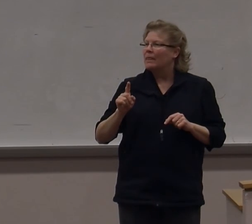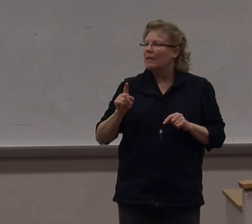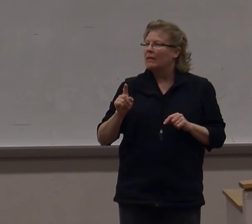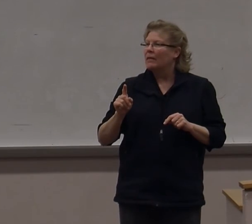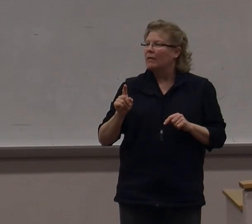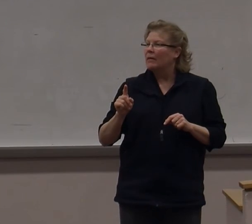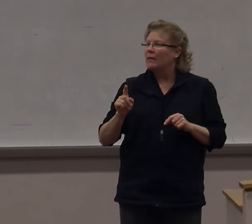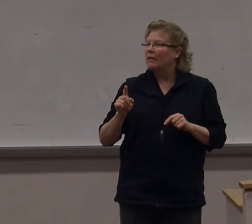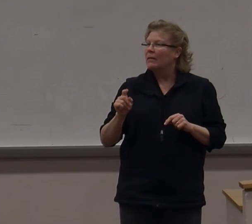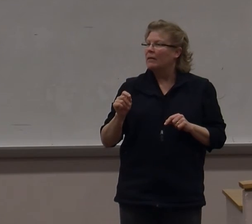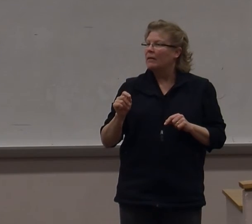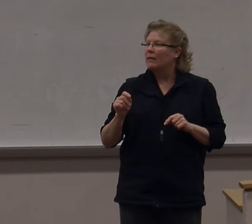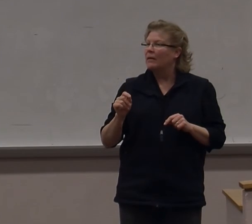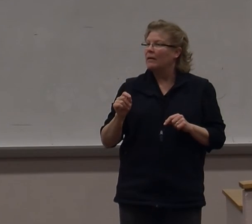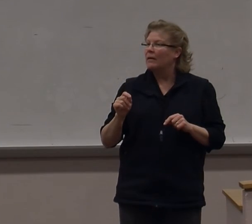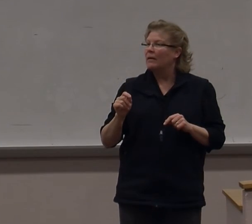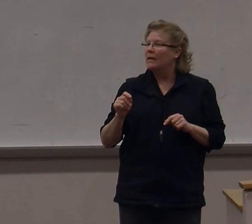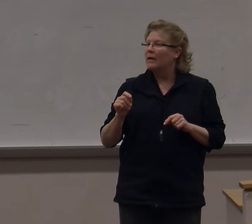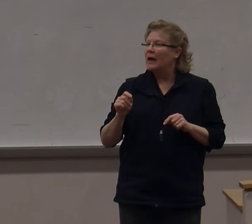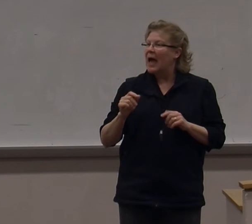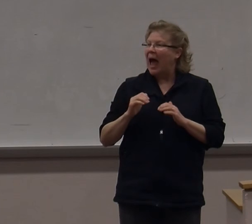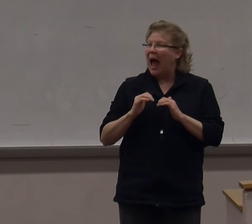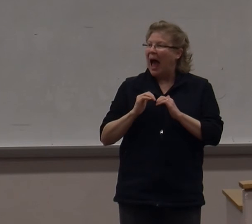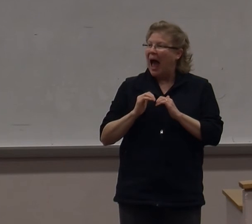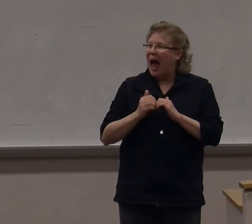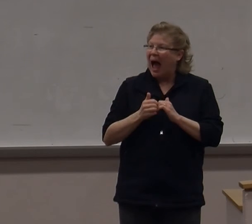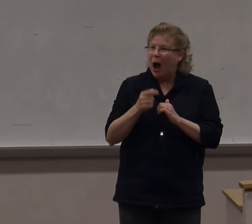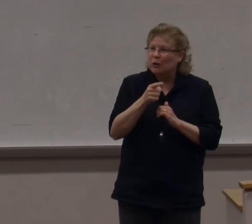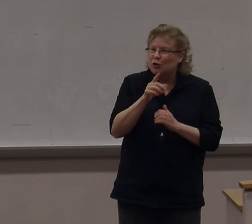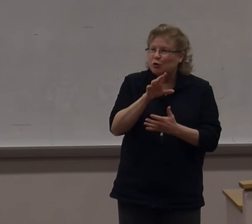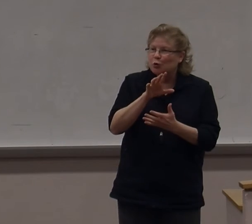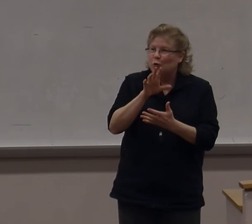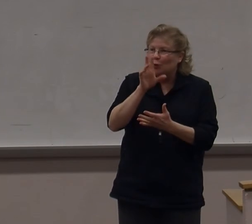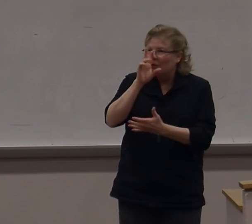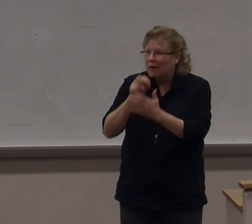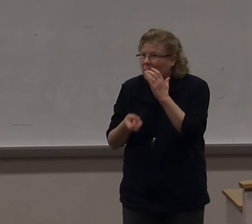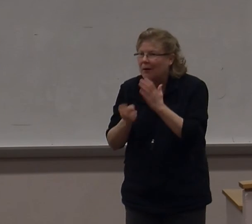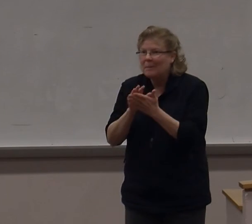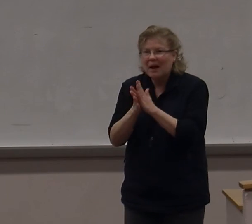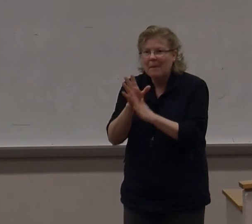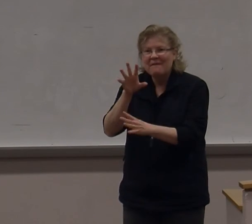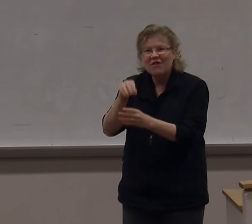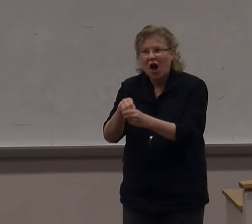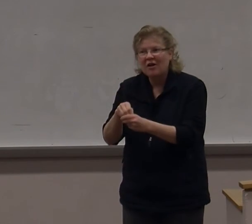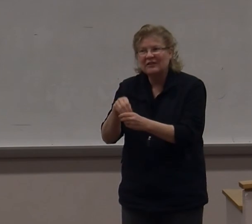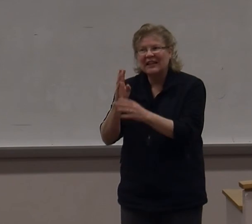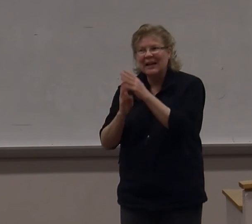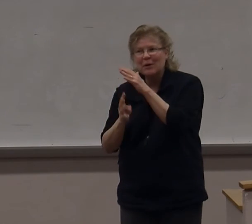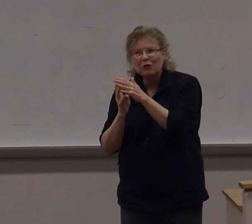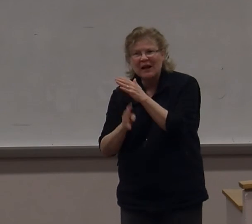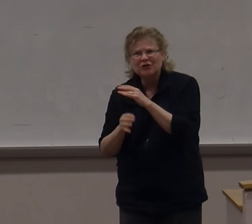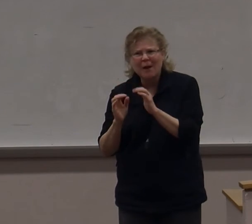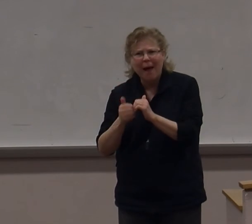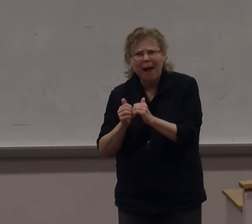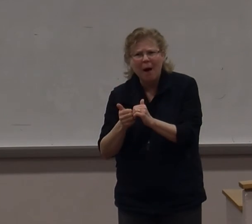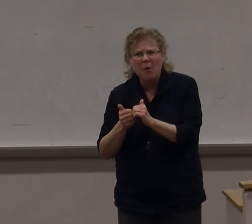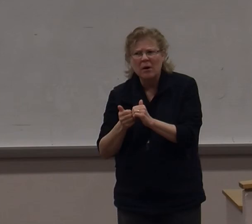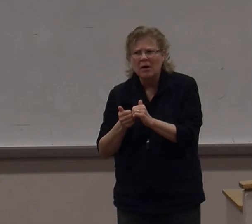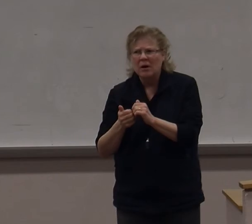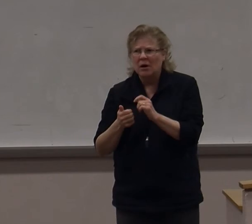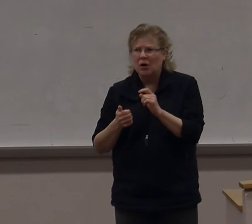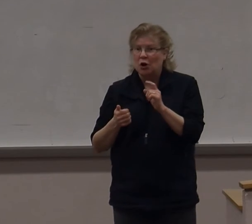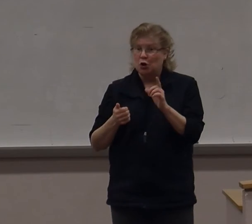how did you become involved in immigration? Like, were you grandparent or parent